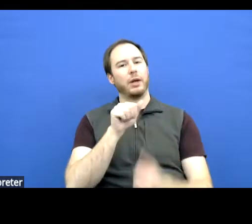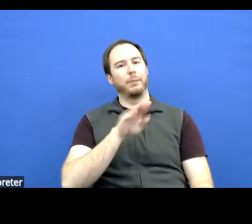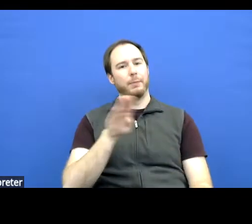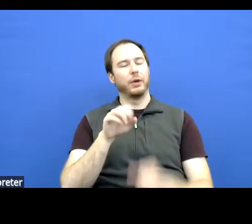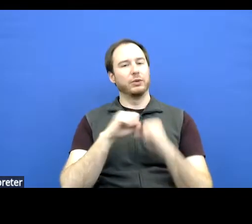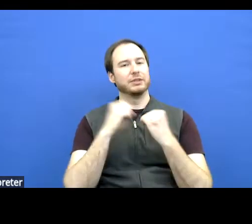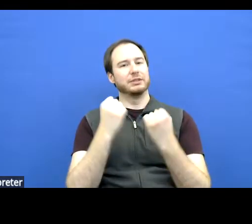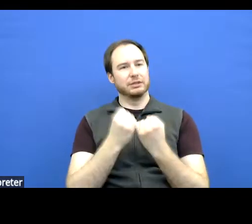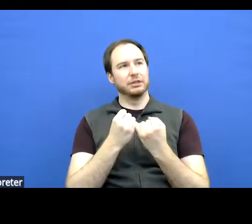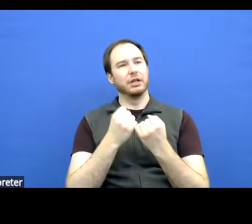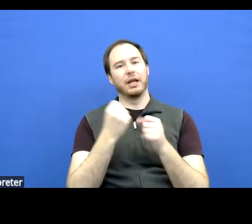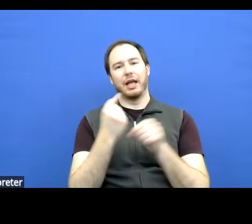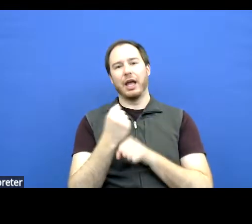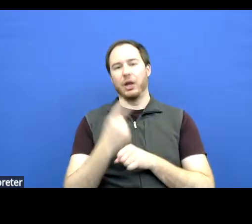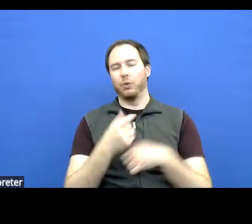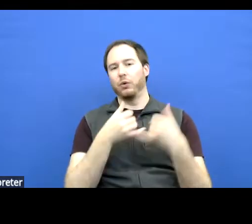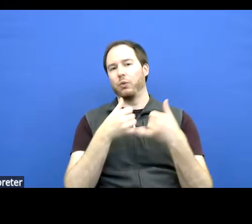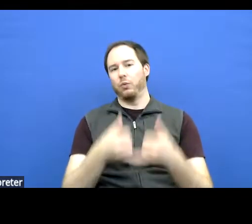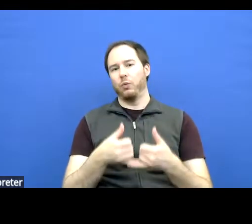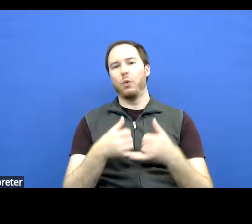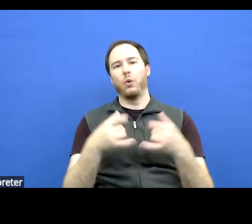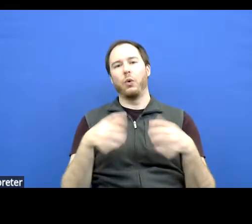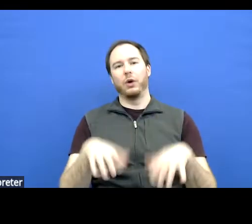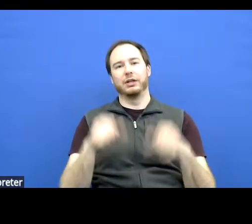Society Annual Award Ceremony.